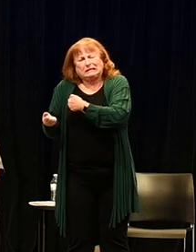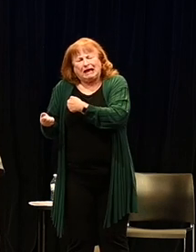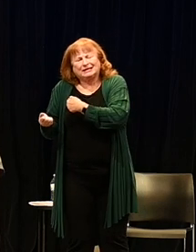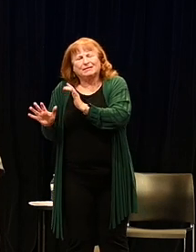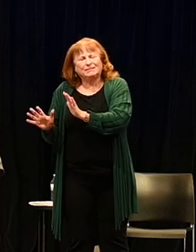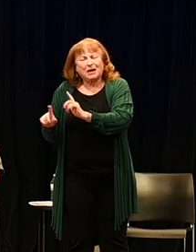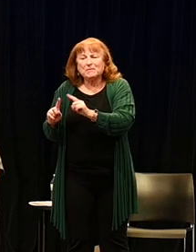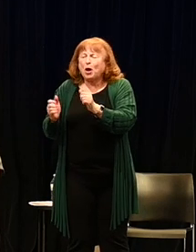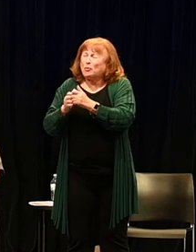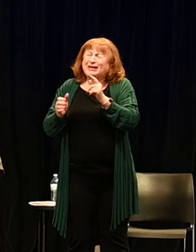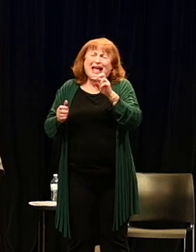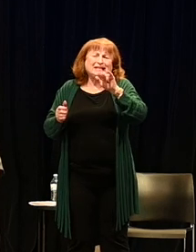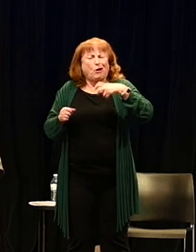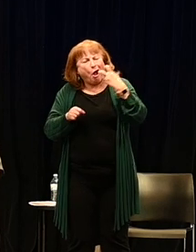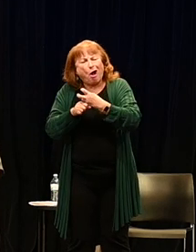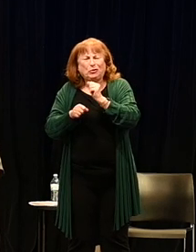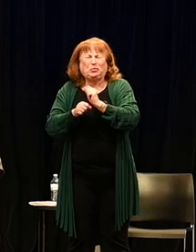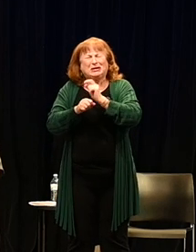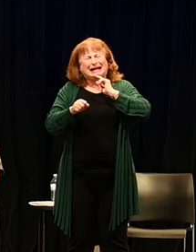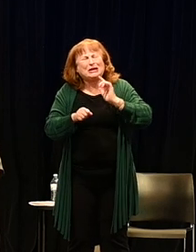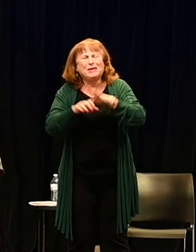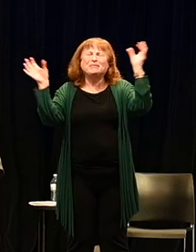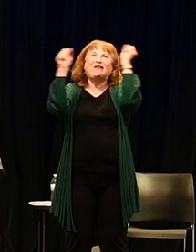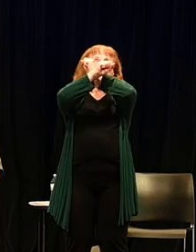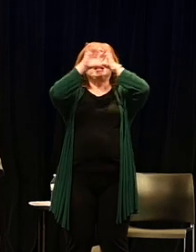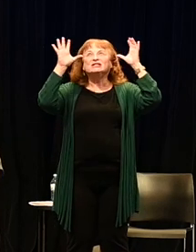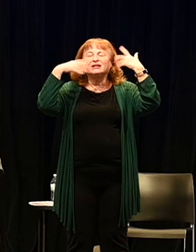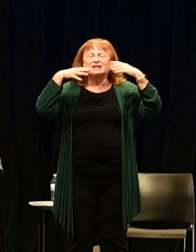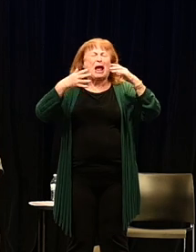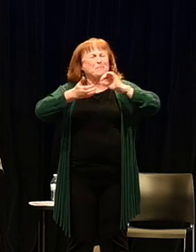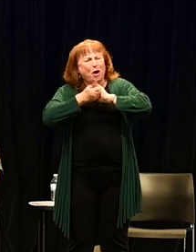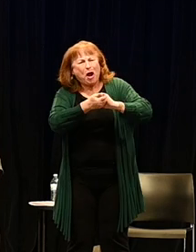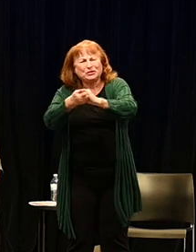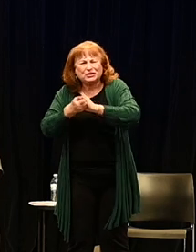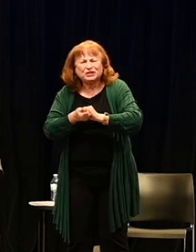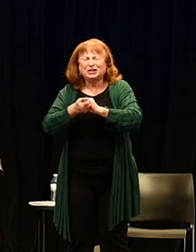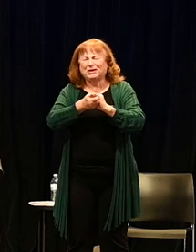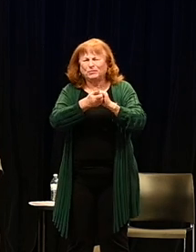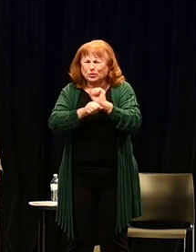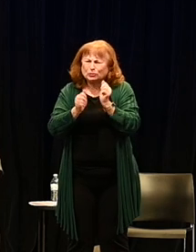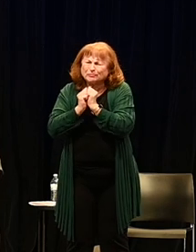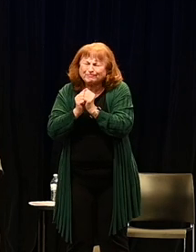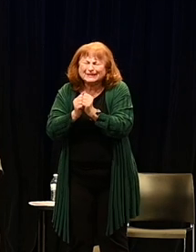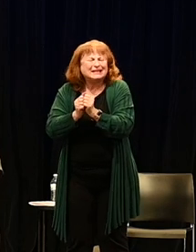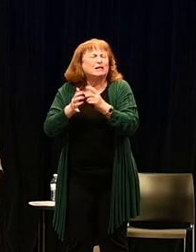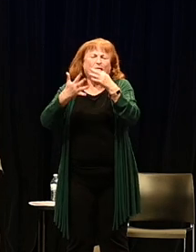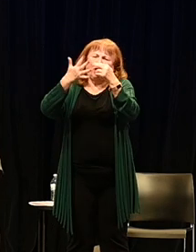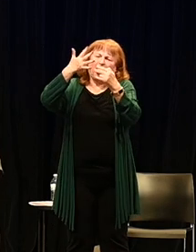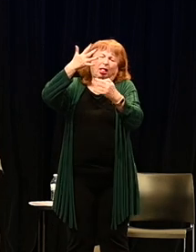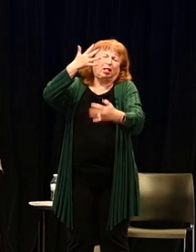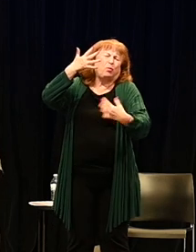in. But without Terry's hard work, commitment, and vision, and partnership and collaboration and all those wonderful